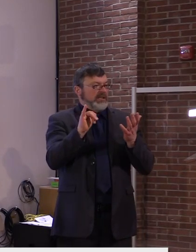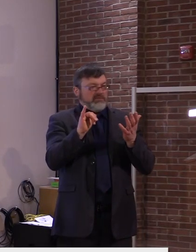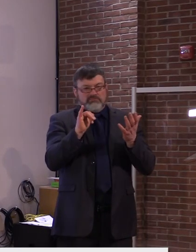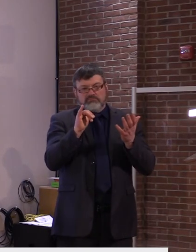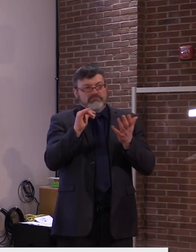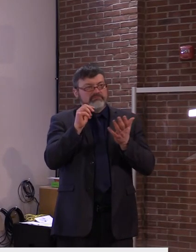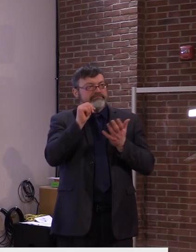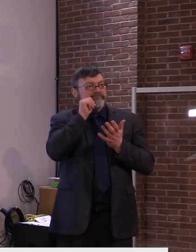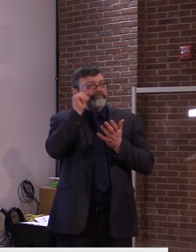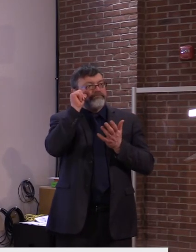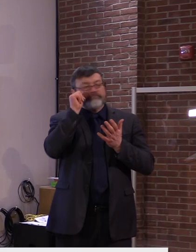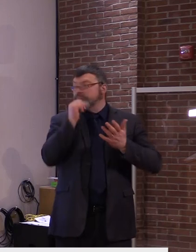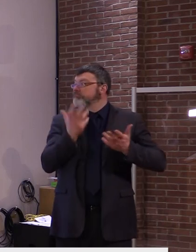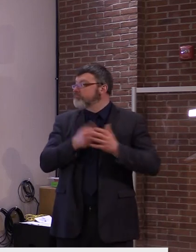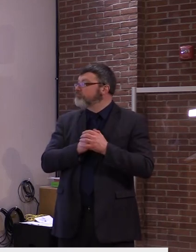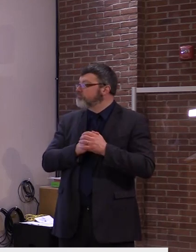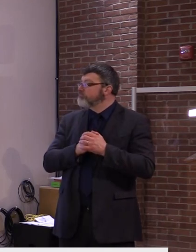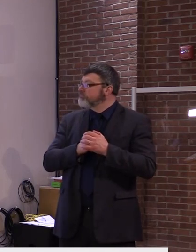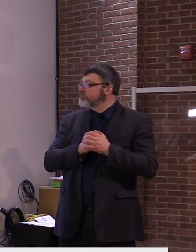day.